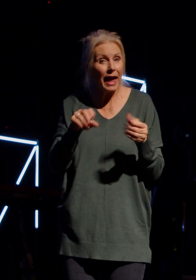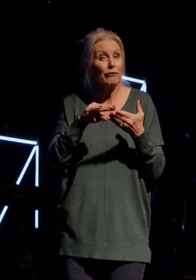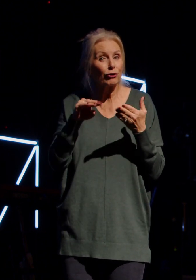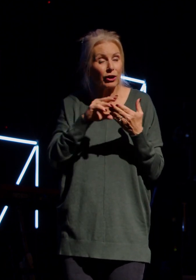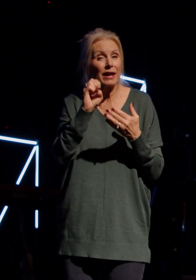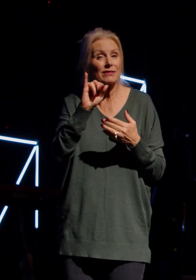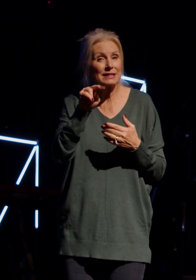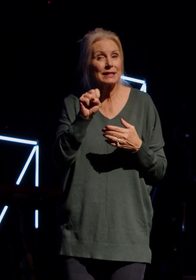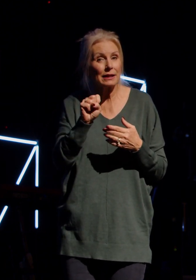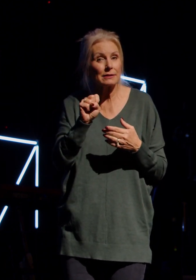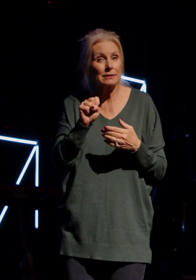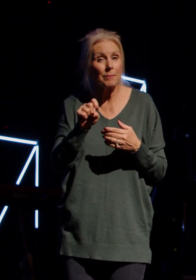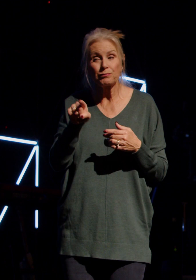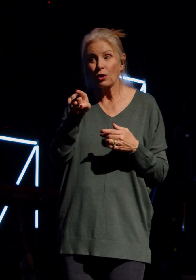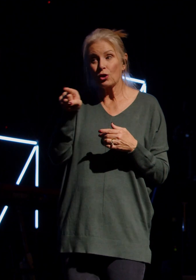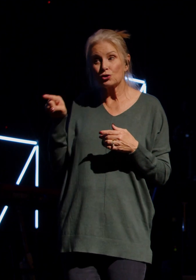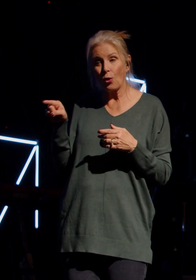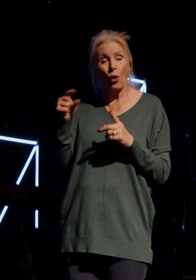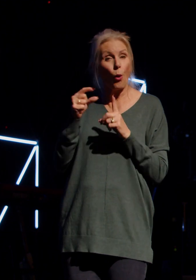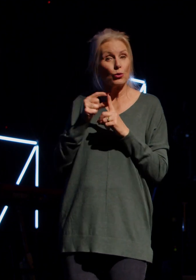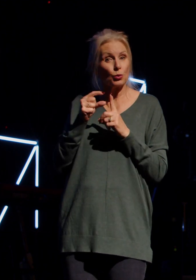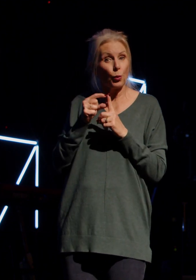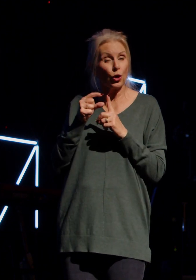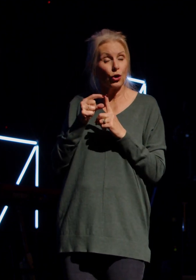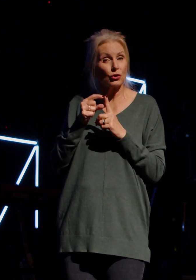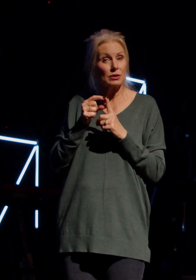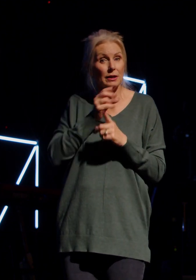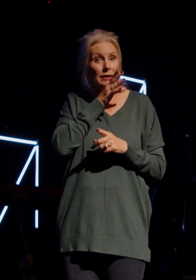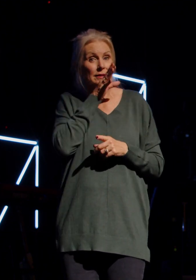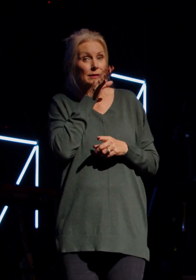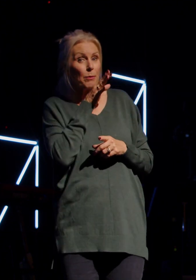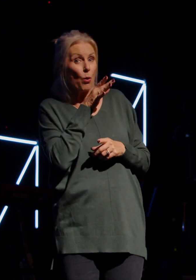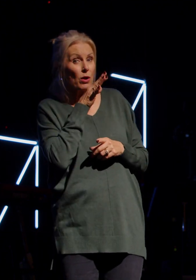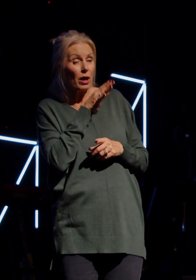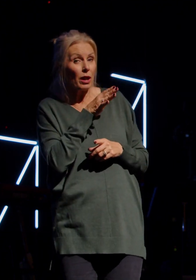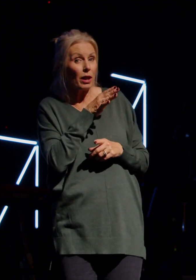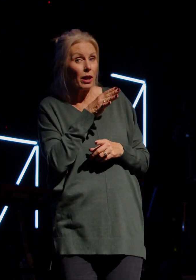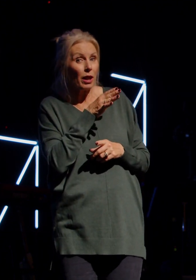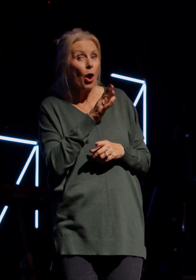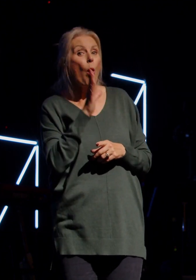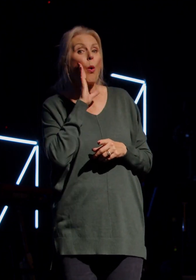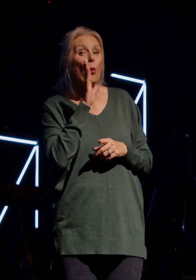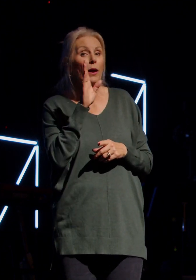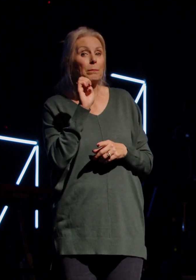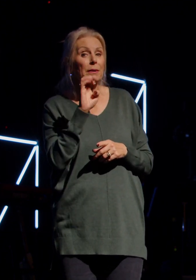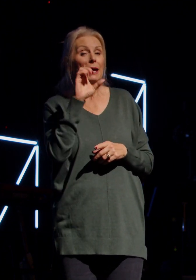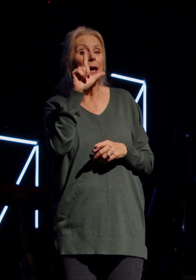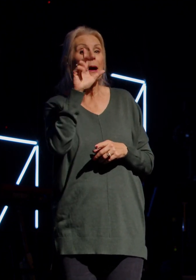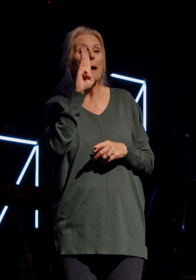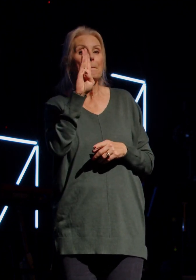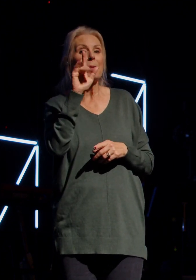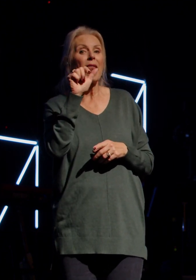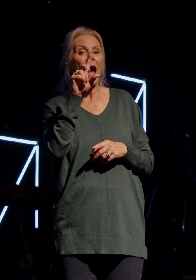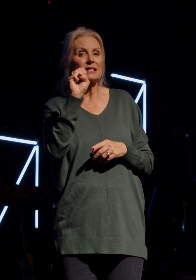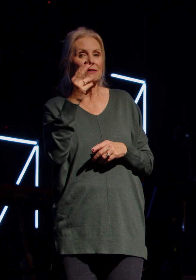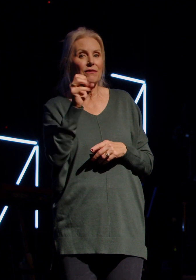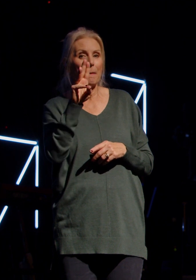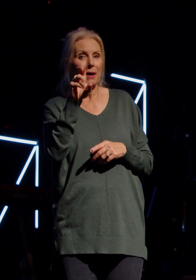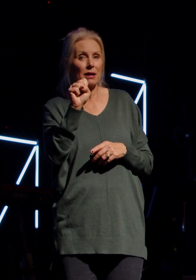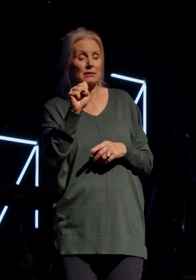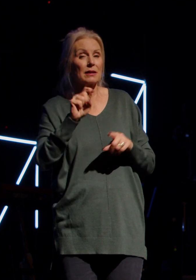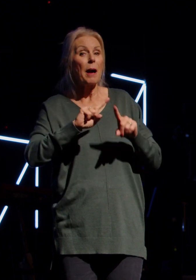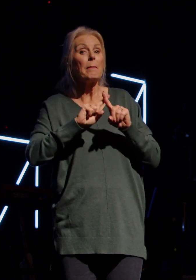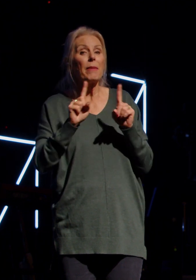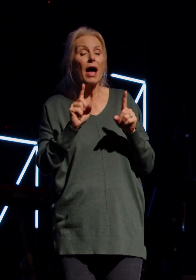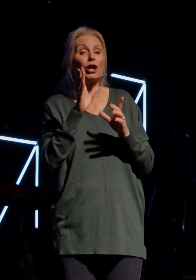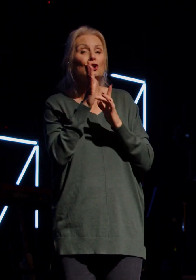words would have for sure been blasphemous unless Jesus is in fact God. So when we see Jesus